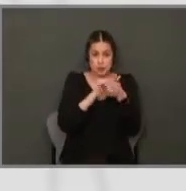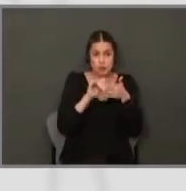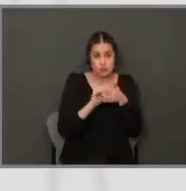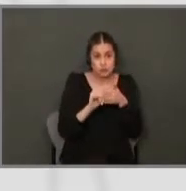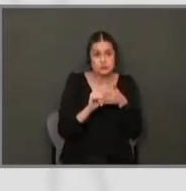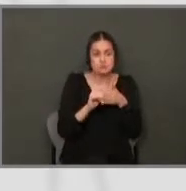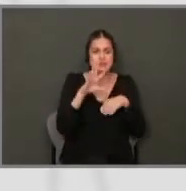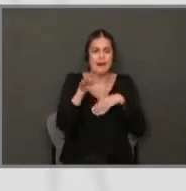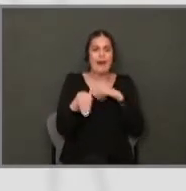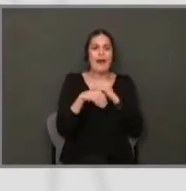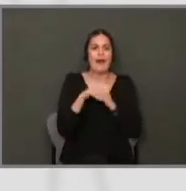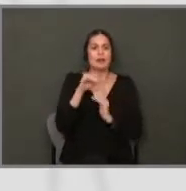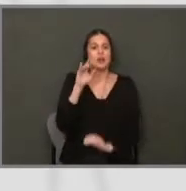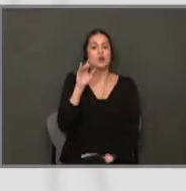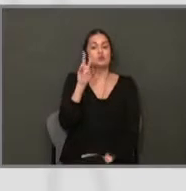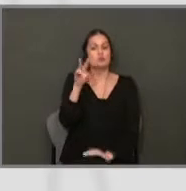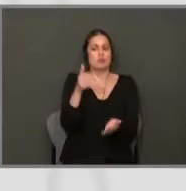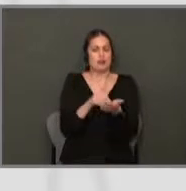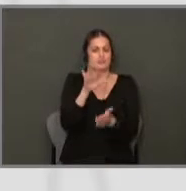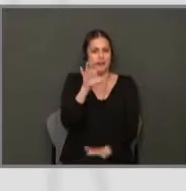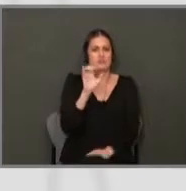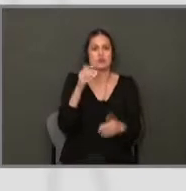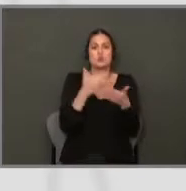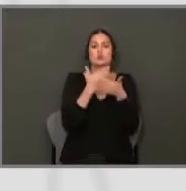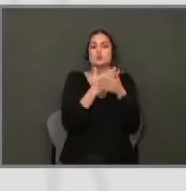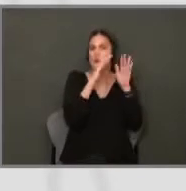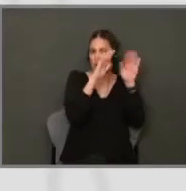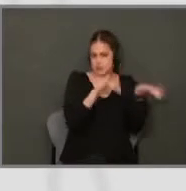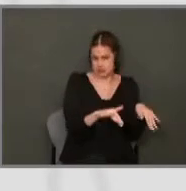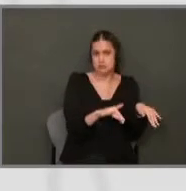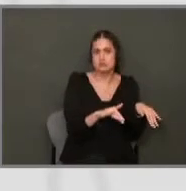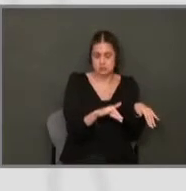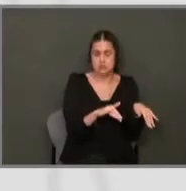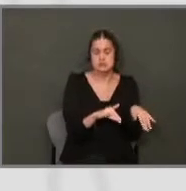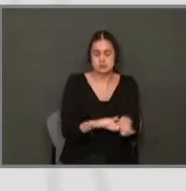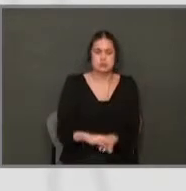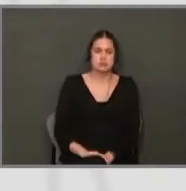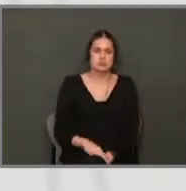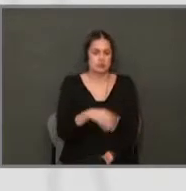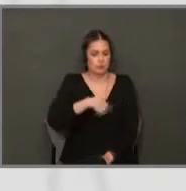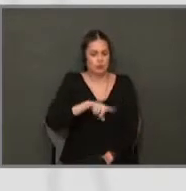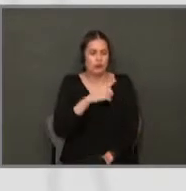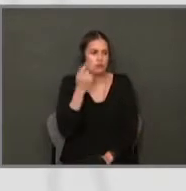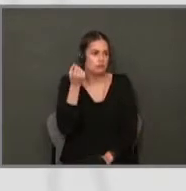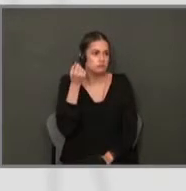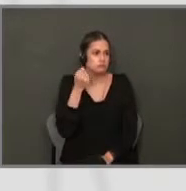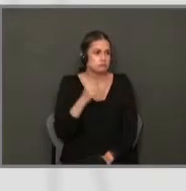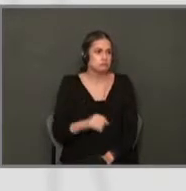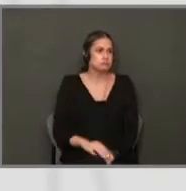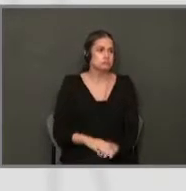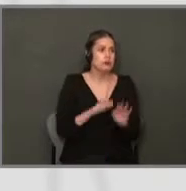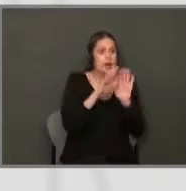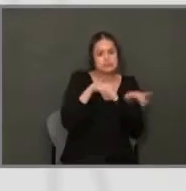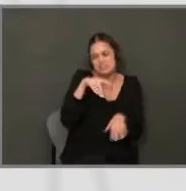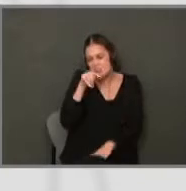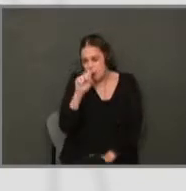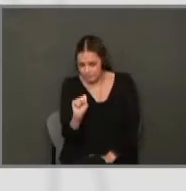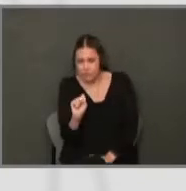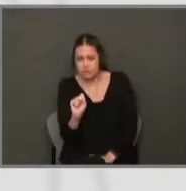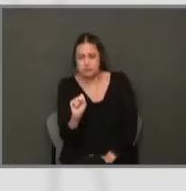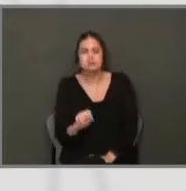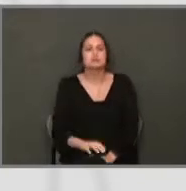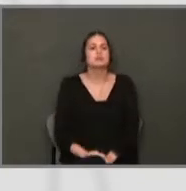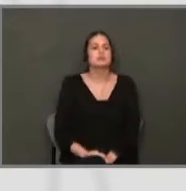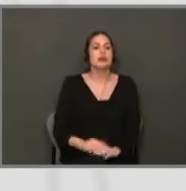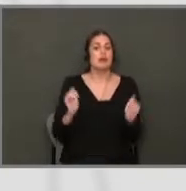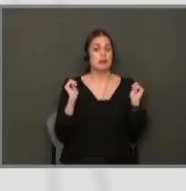is to add 2,500 housing units into the system. And we all understand that the council for the last couple of